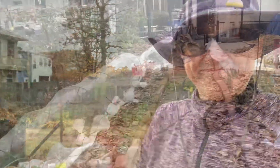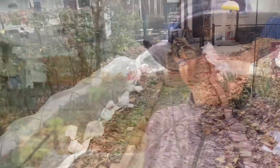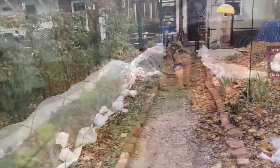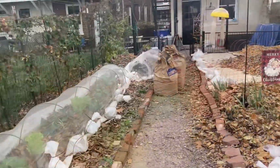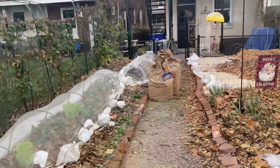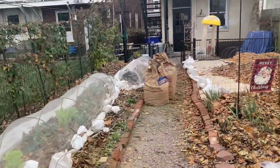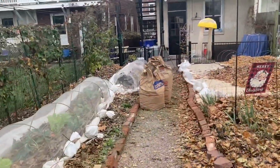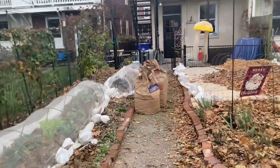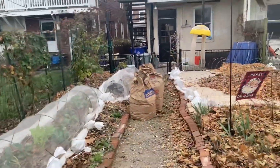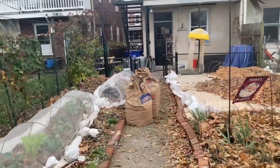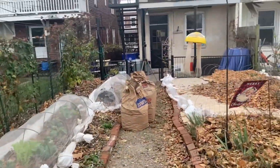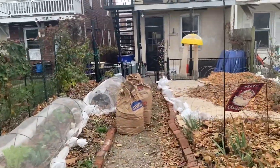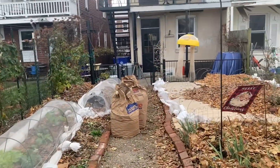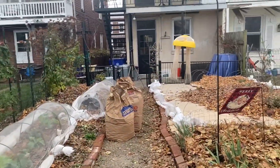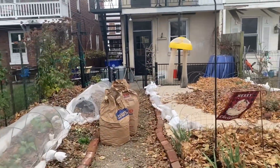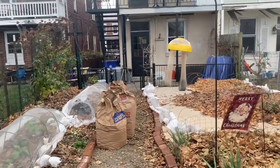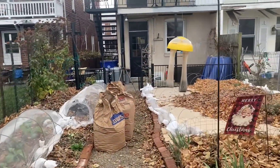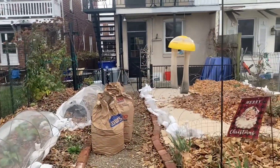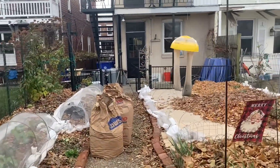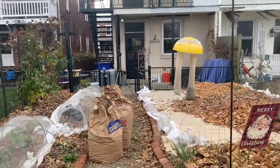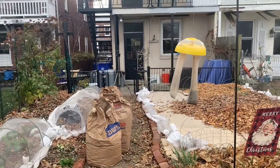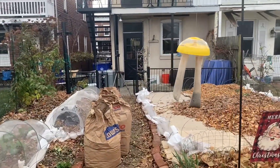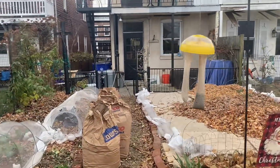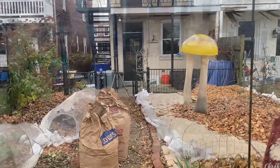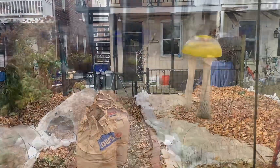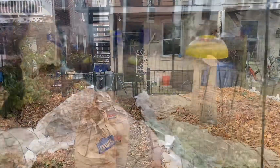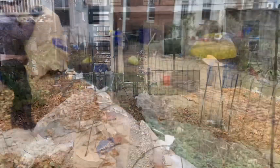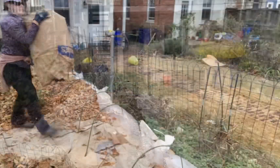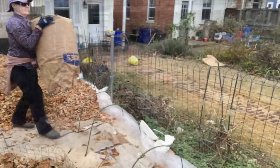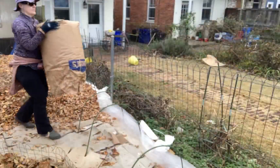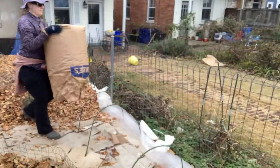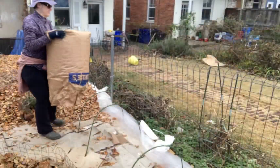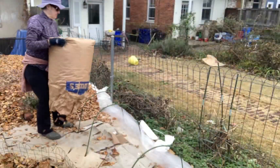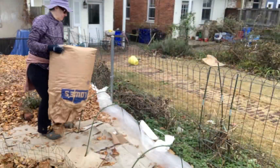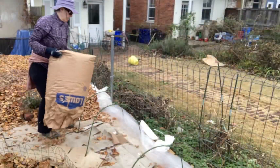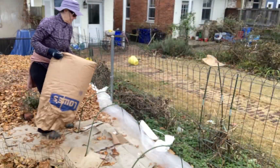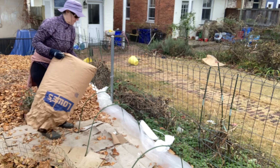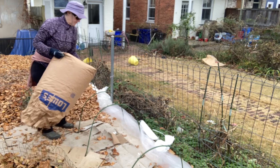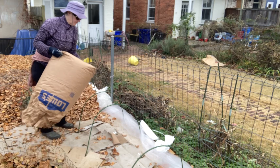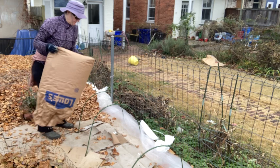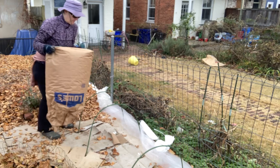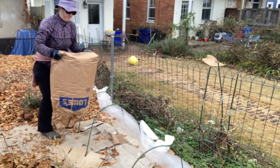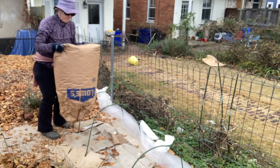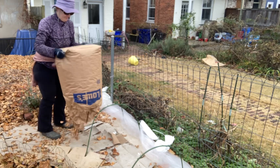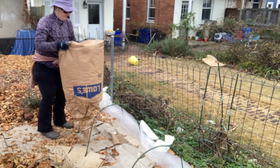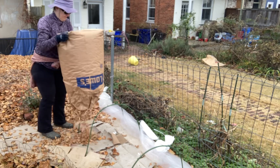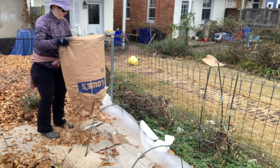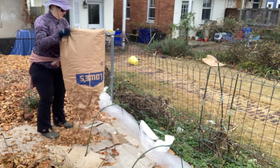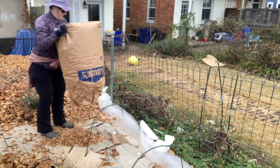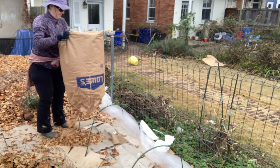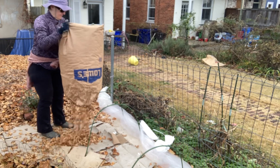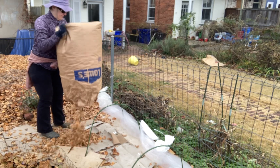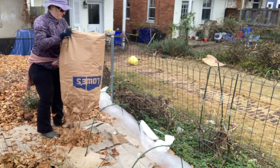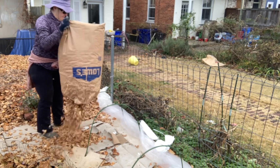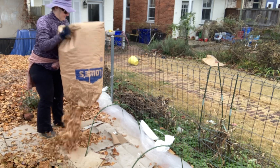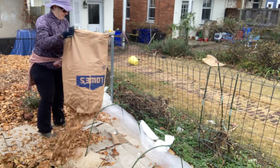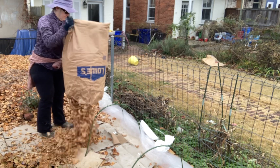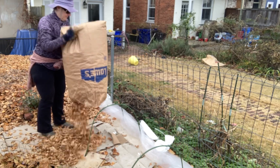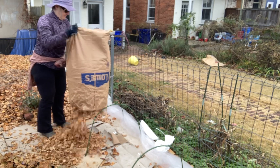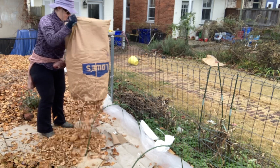most of the day. So it makes a difference where you plant.